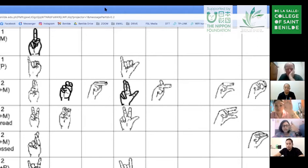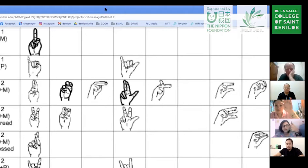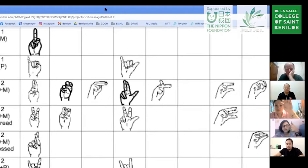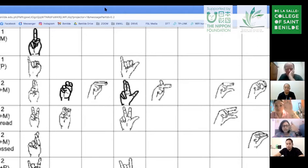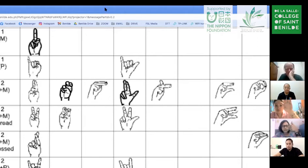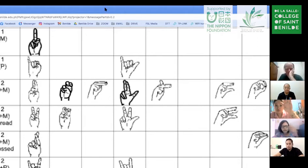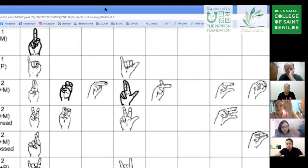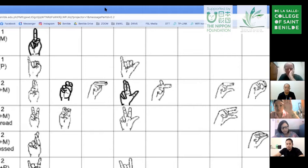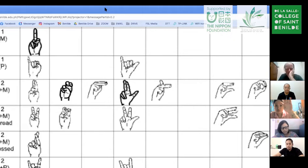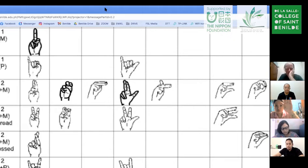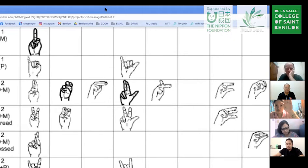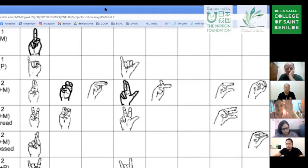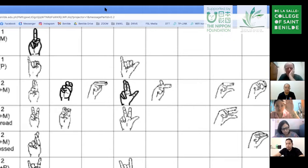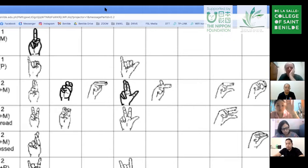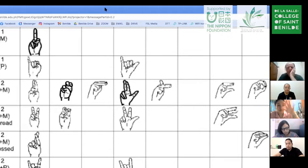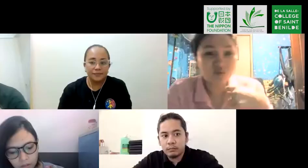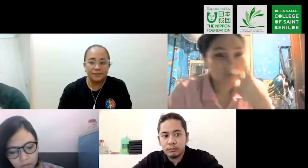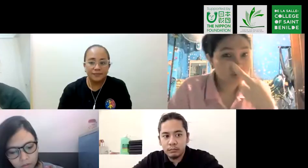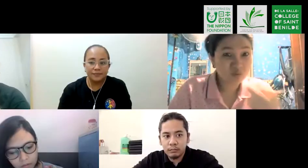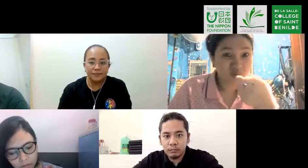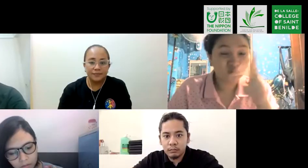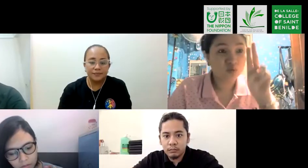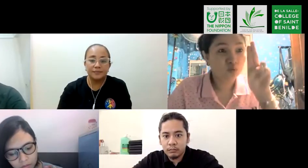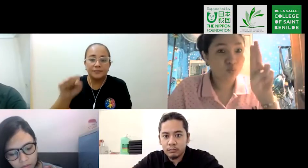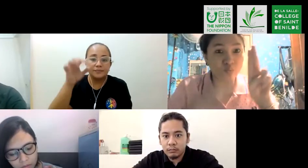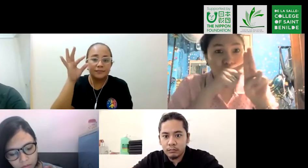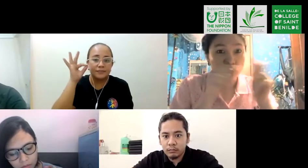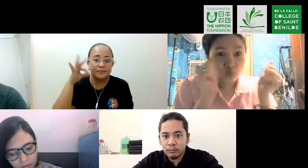So this is Meng. Yes.